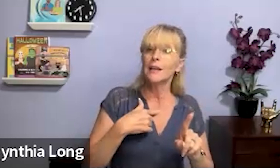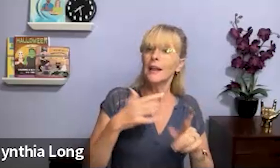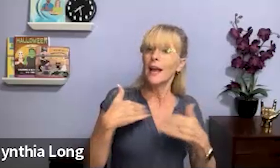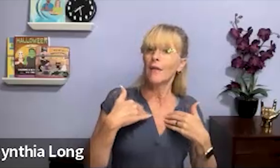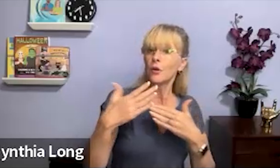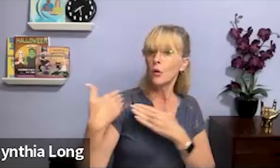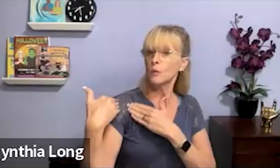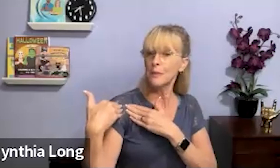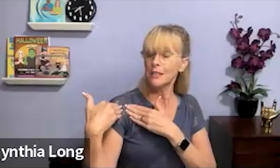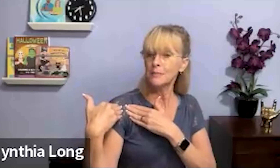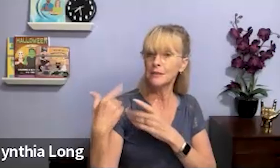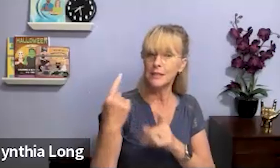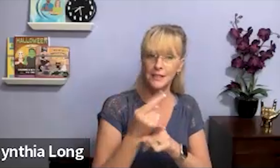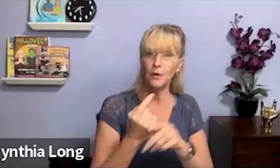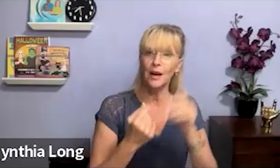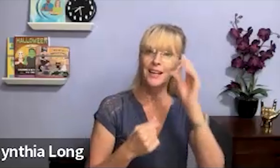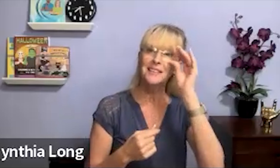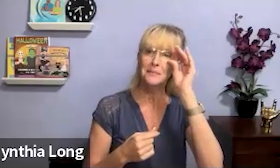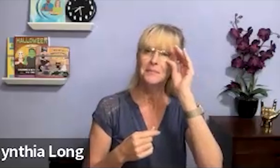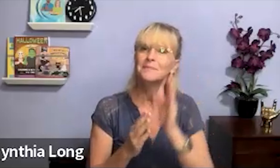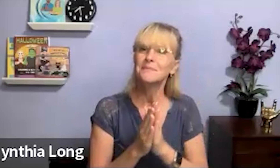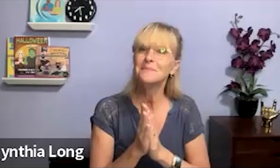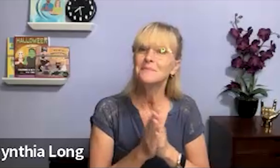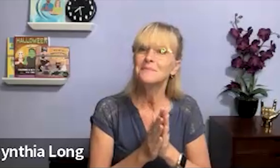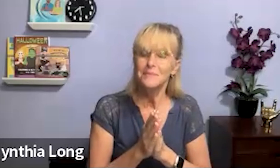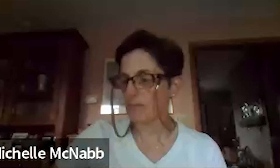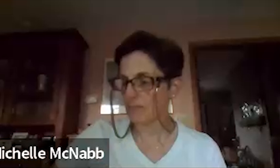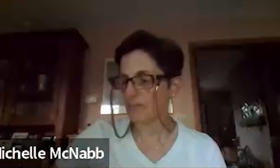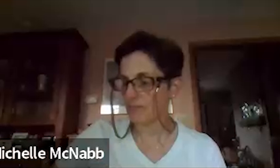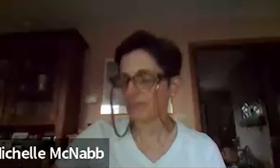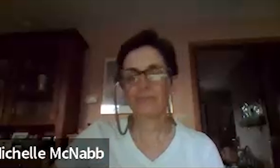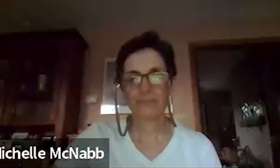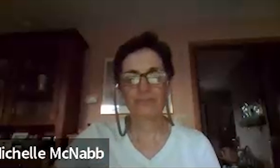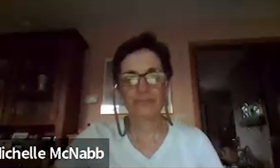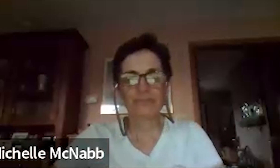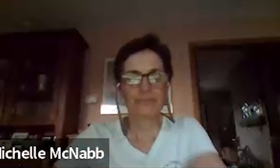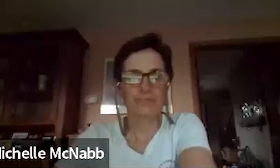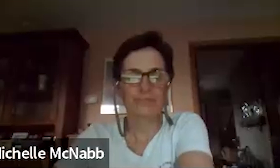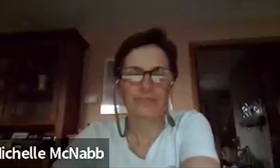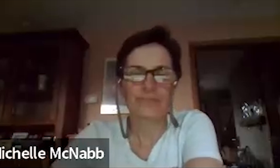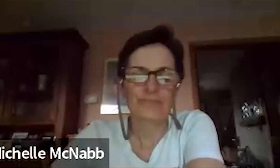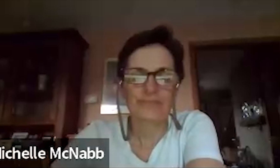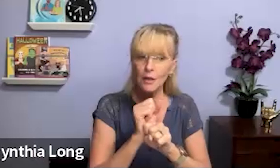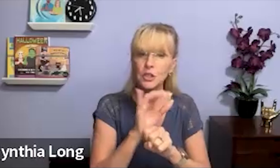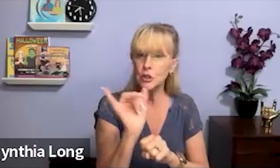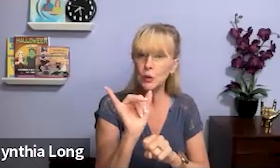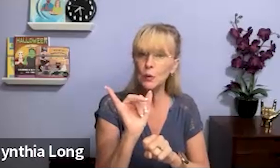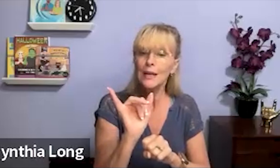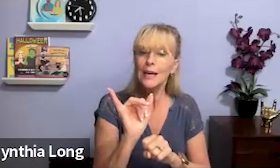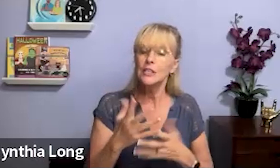and they have their own responsibility. Is that right? Yeah. Okay. So we do have labels for job charts too. And